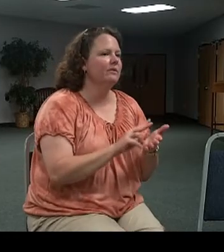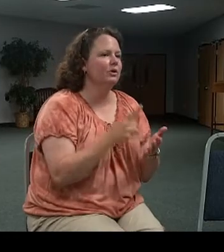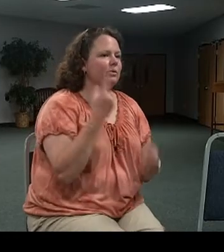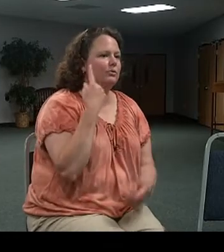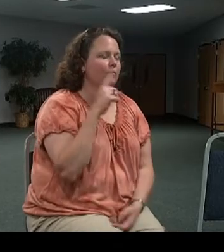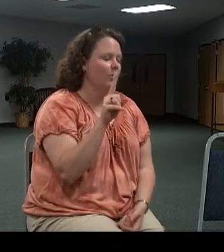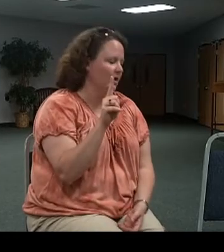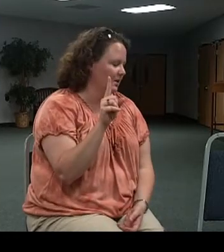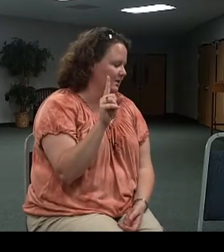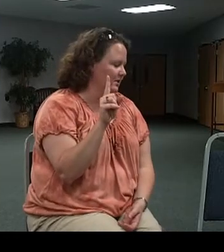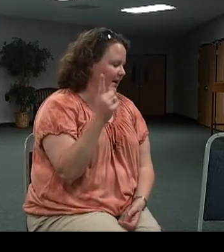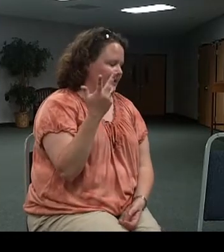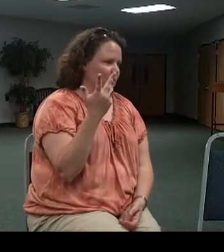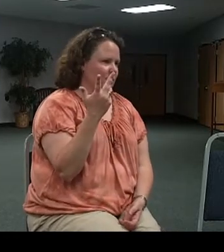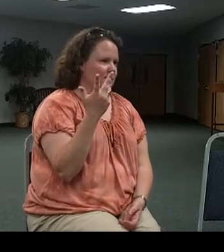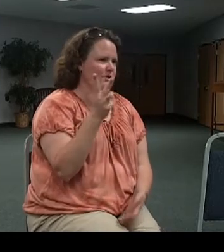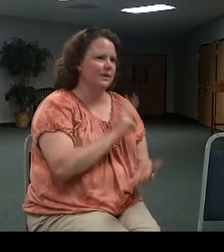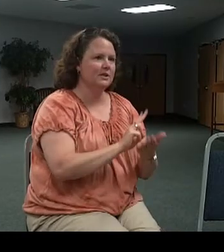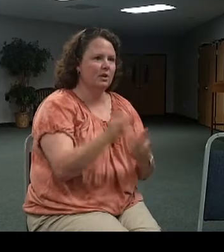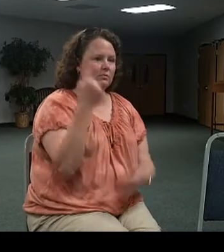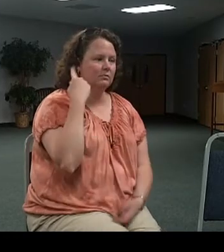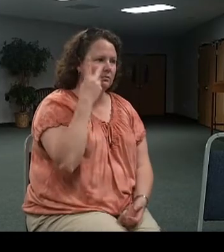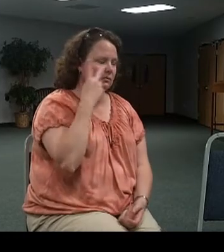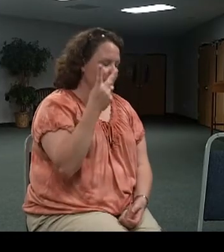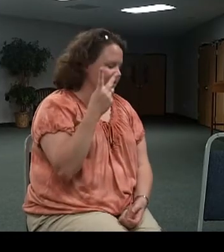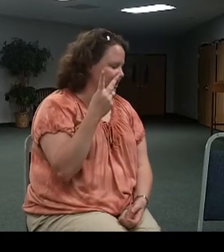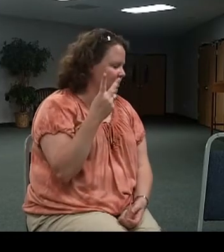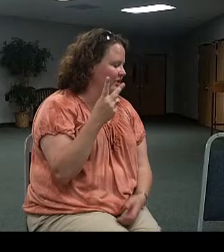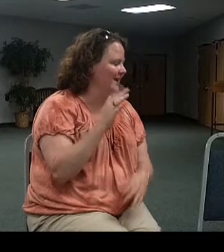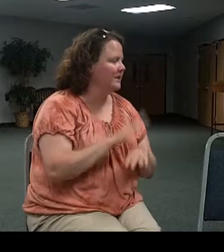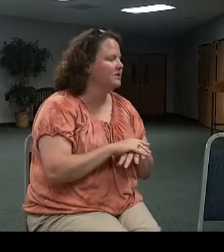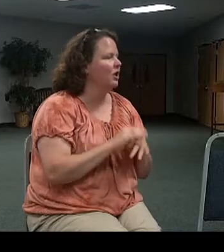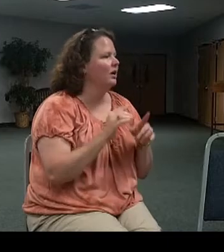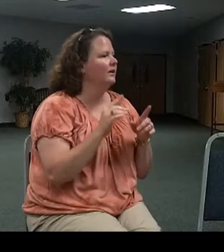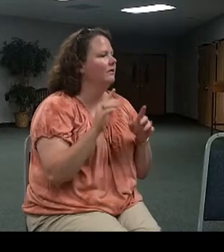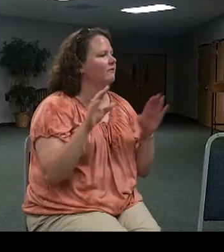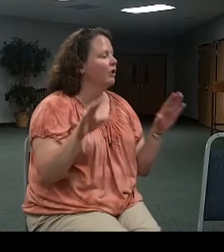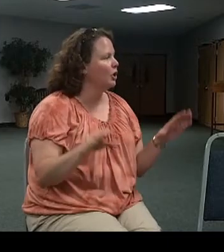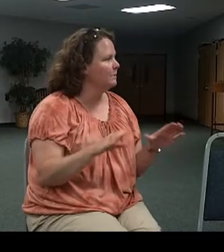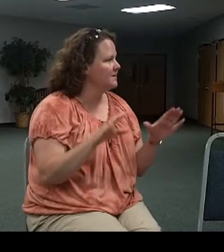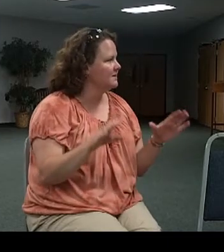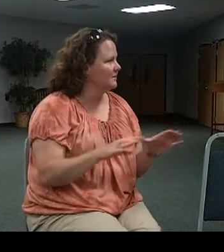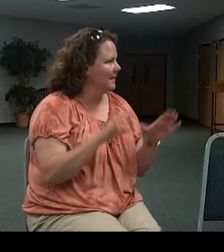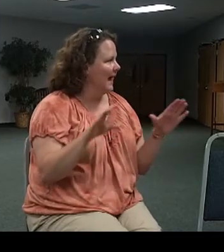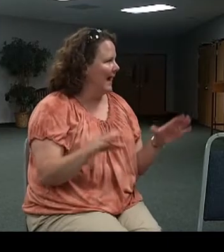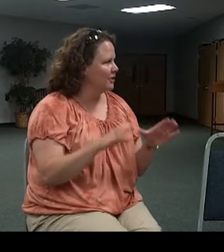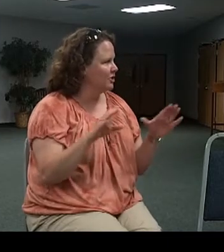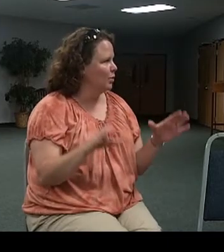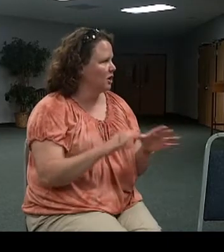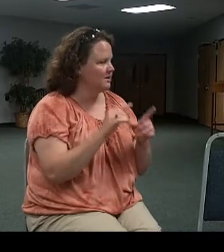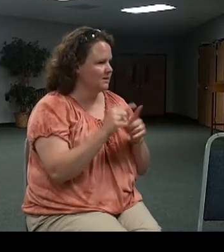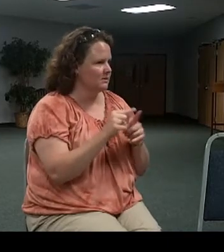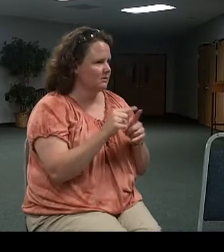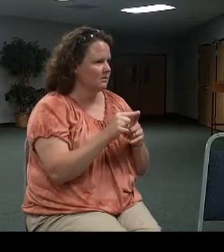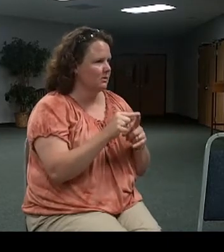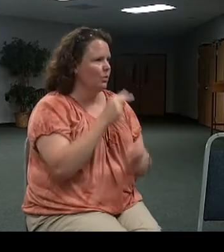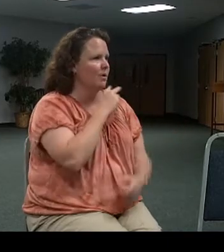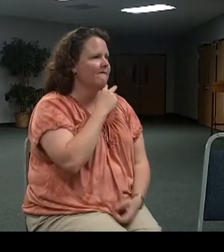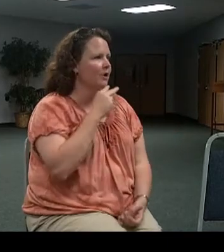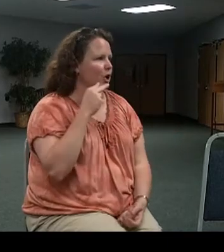is a review for, I guess it was 2 weeks ago when we saw each other, and it's on verbs, action words, or